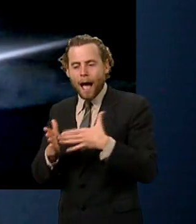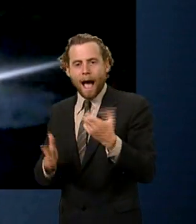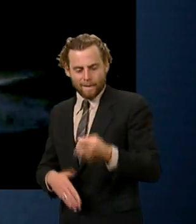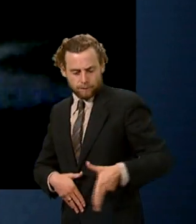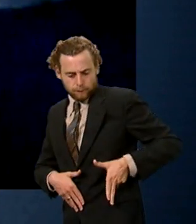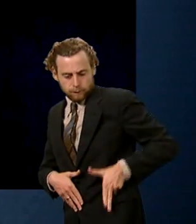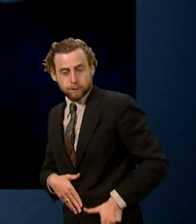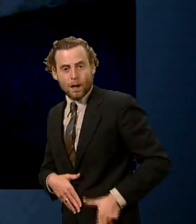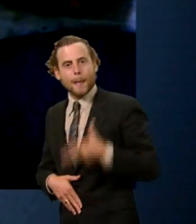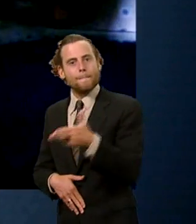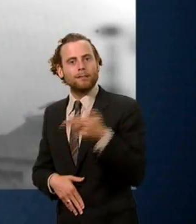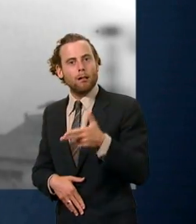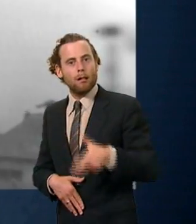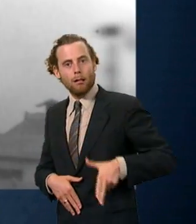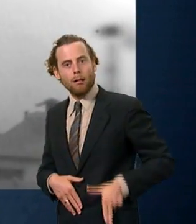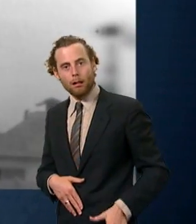pistol.